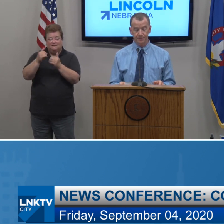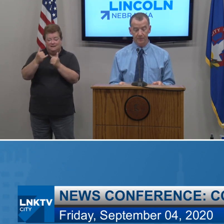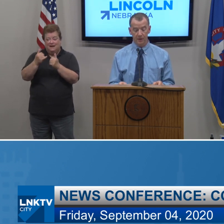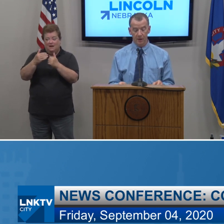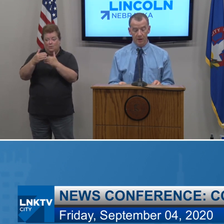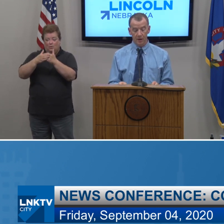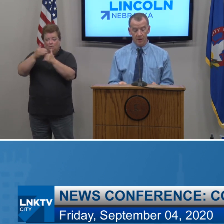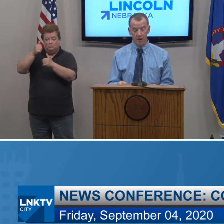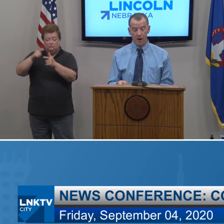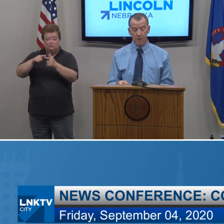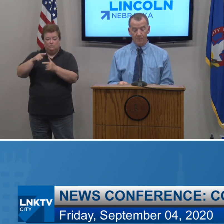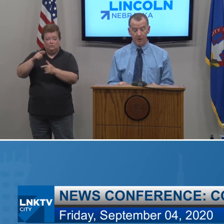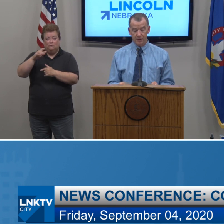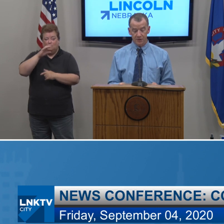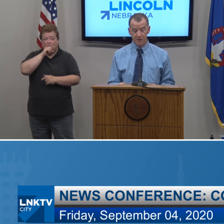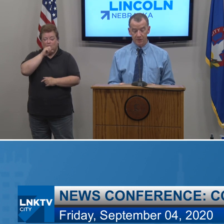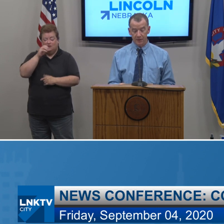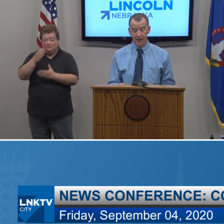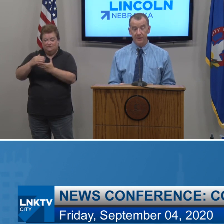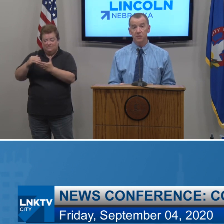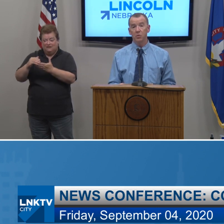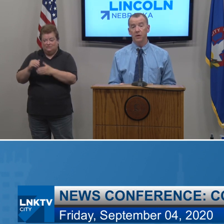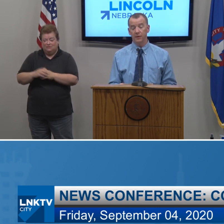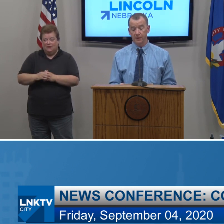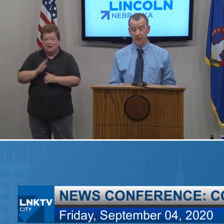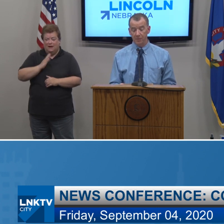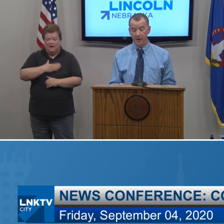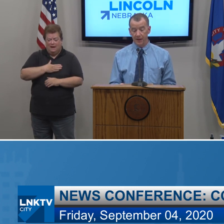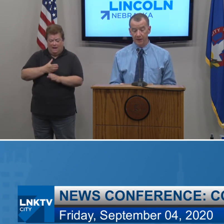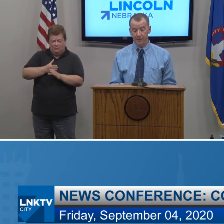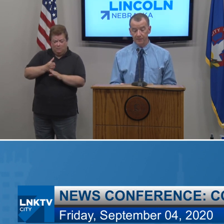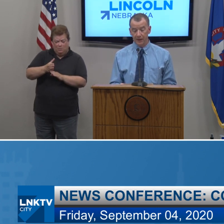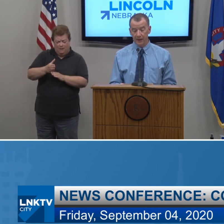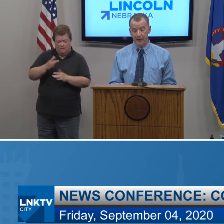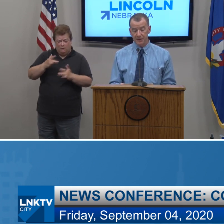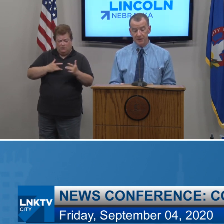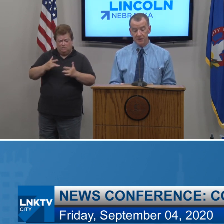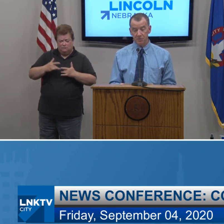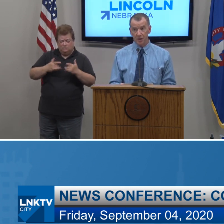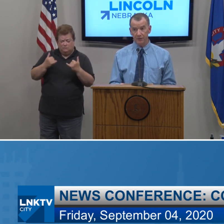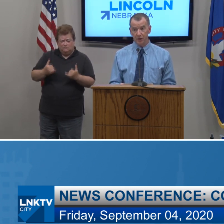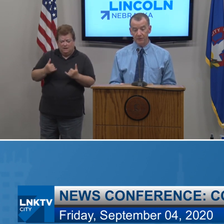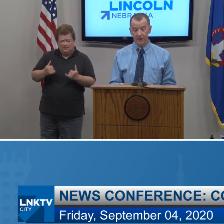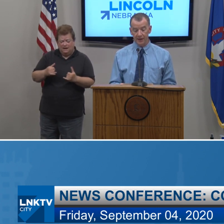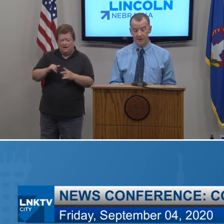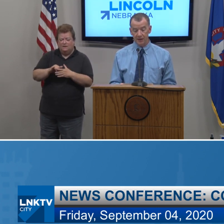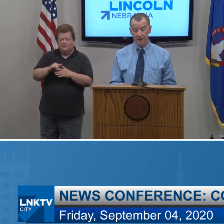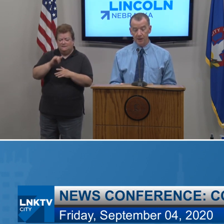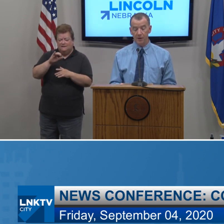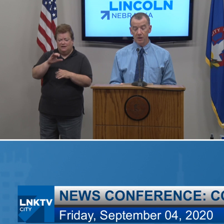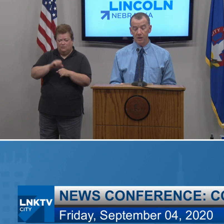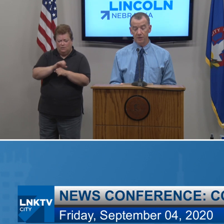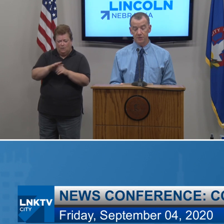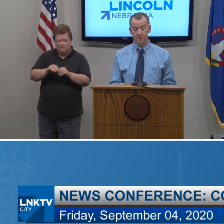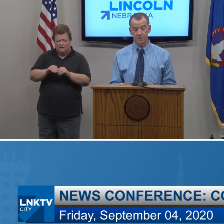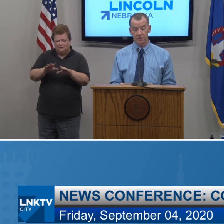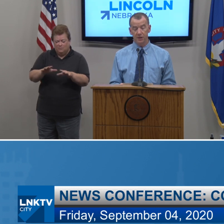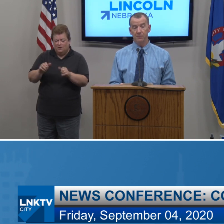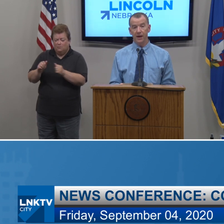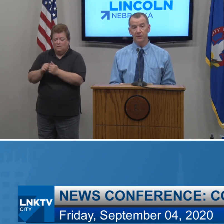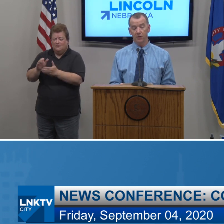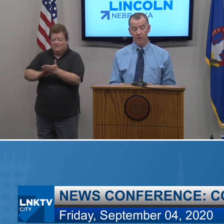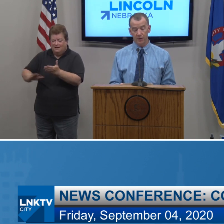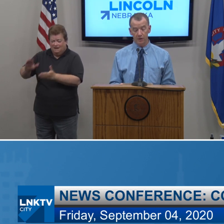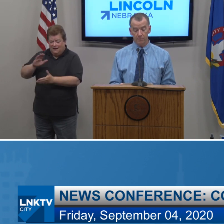section. Our primary concern at this point in the pandemic is that the spread of COVID-19 among college students